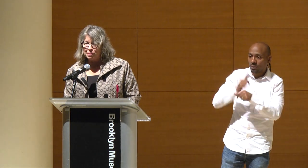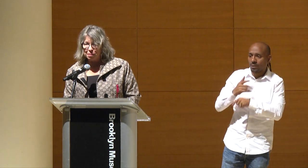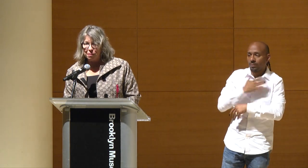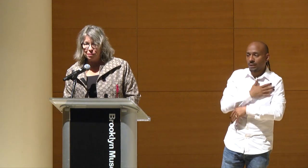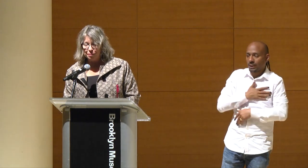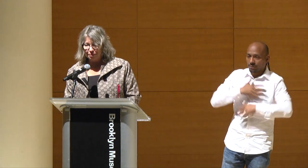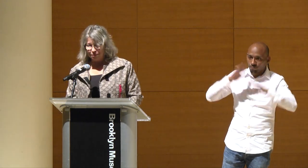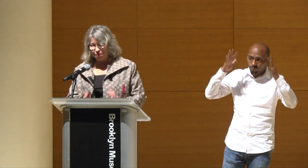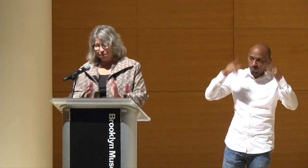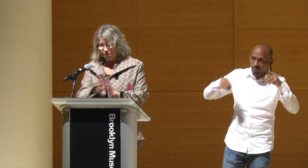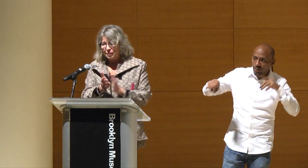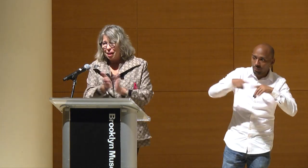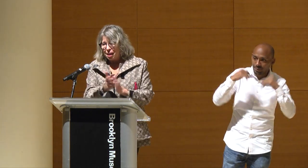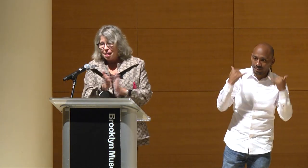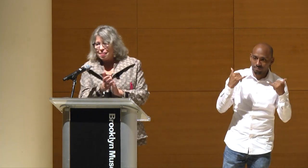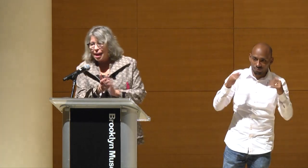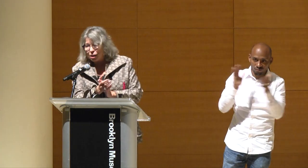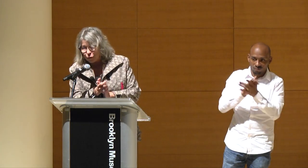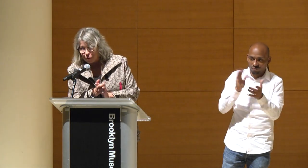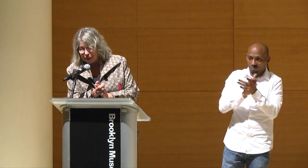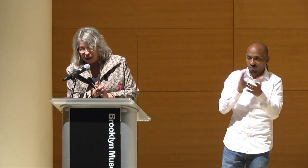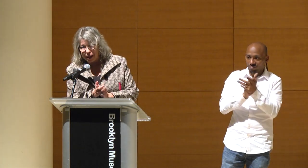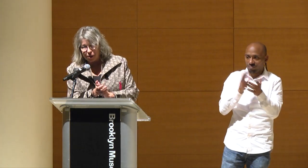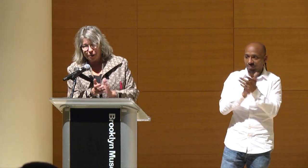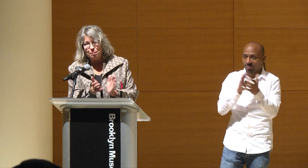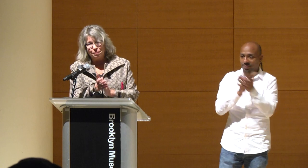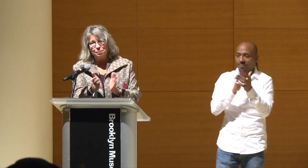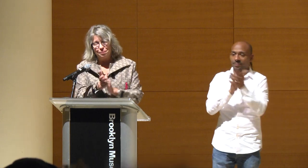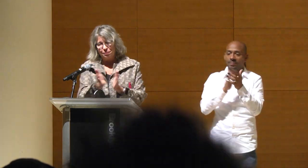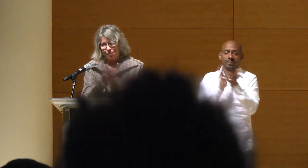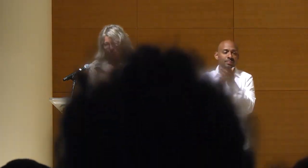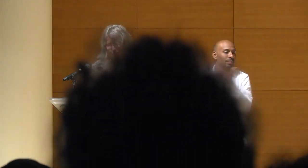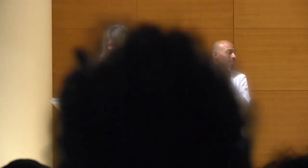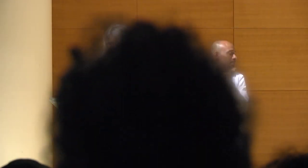up and give them some love? Thank you for being here.